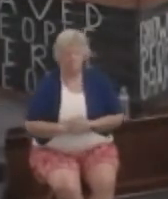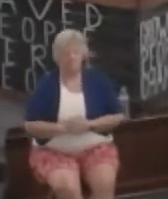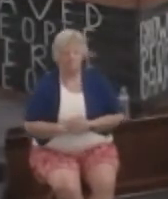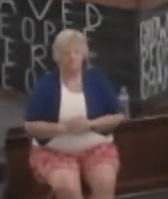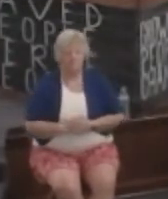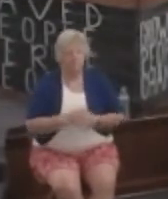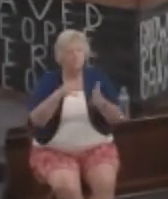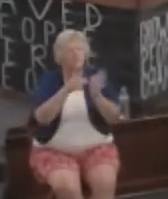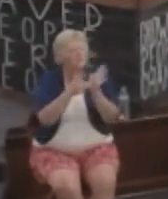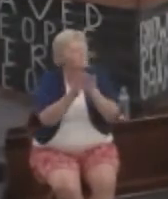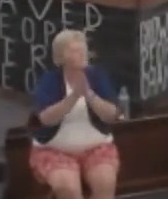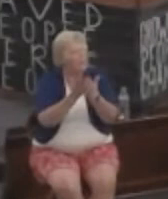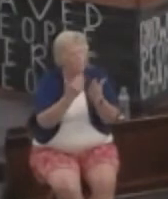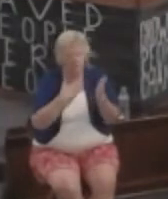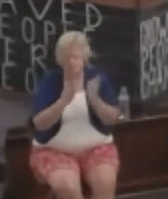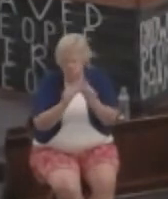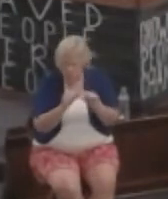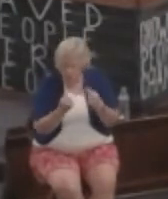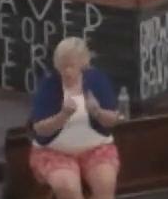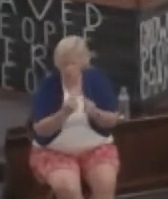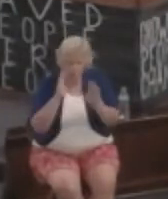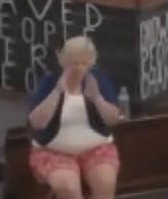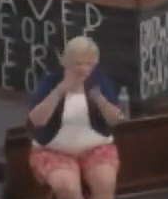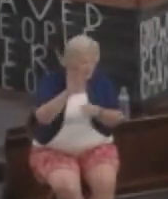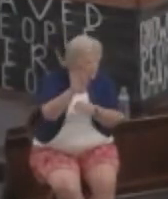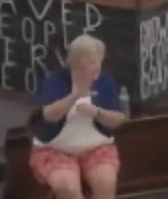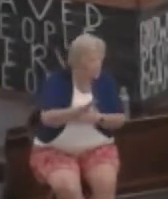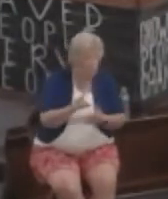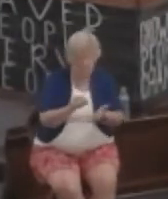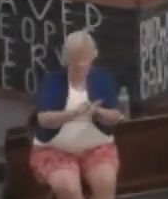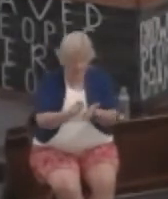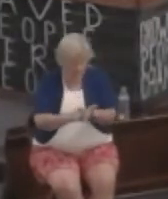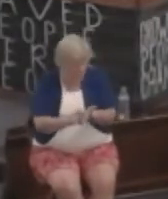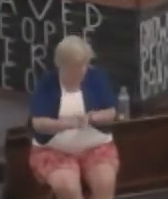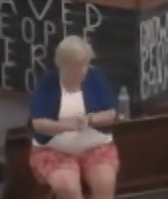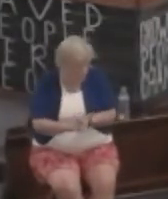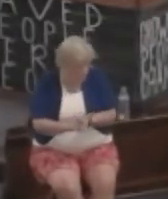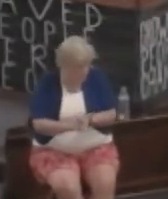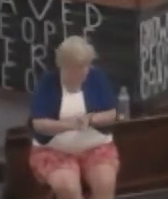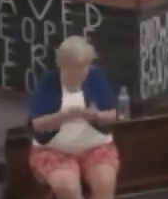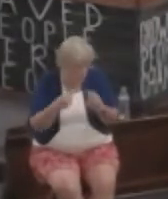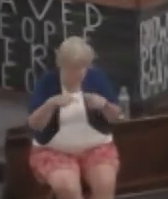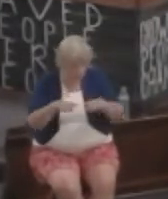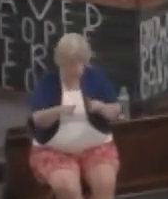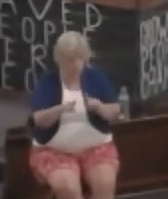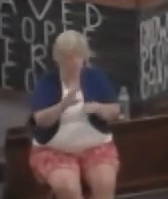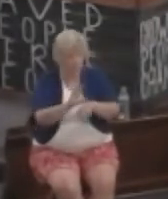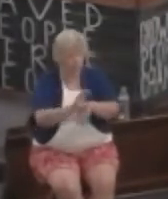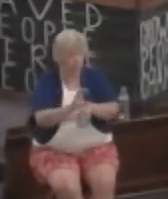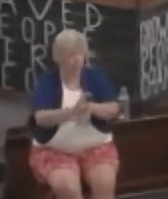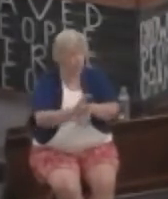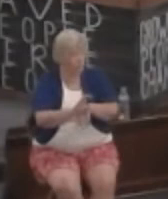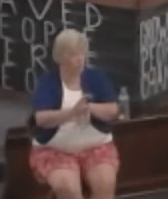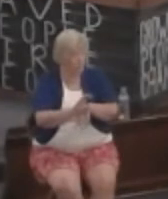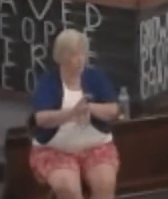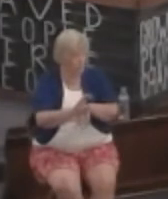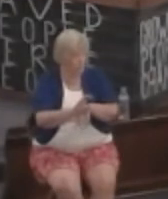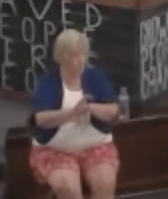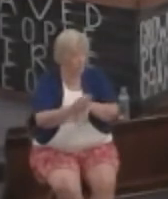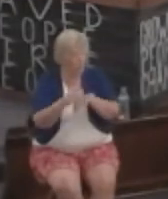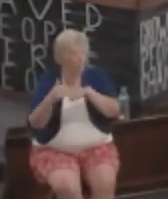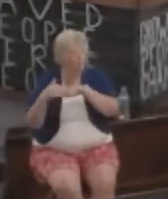We study the Bible. We do small group. We pay attention to sermons. We take notes during church. We